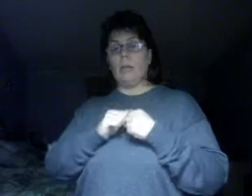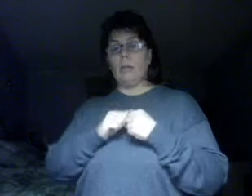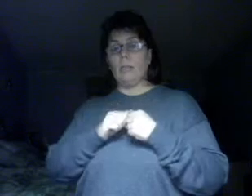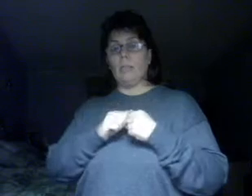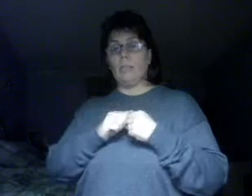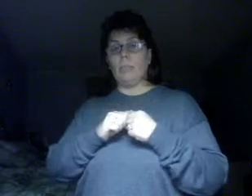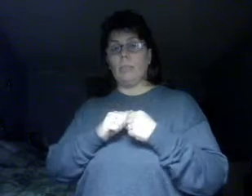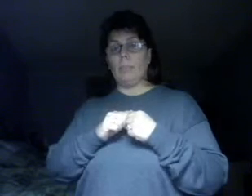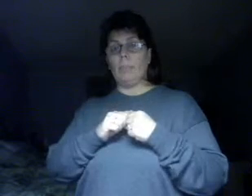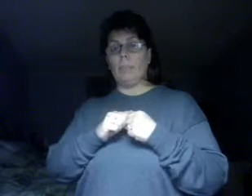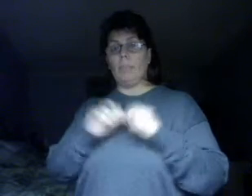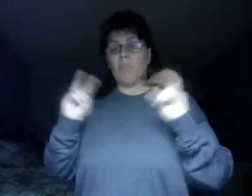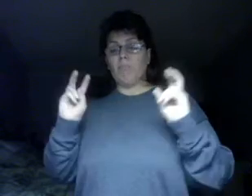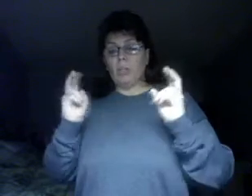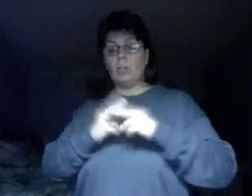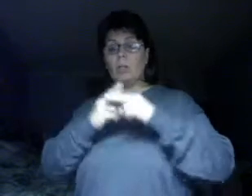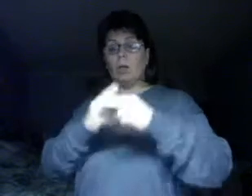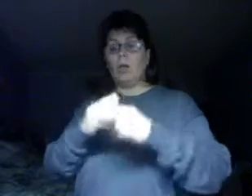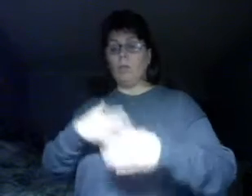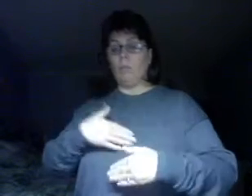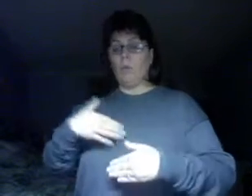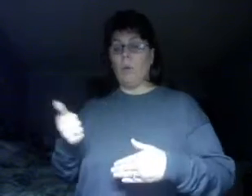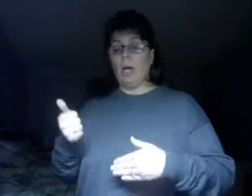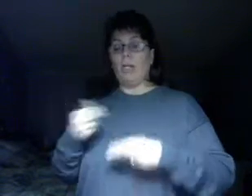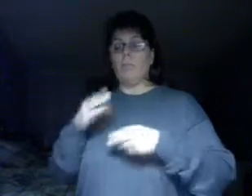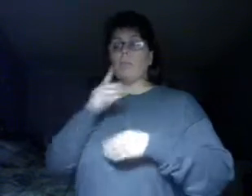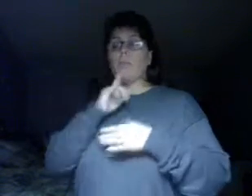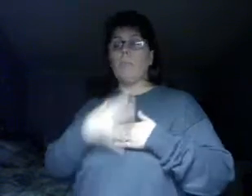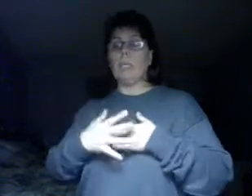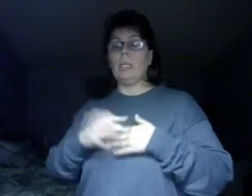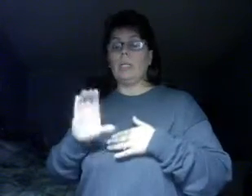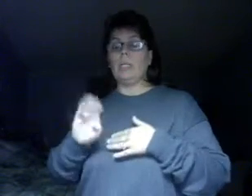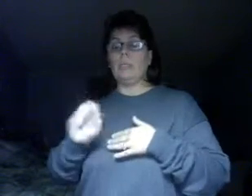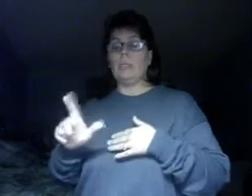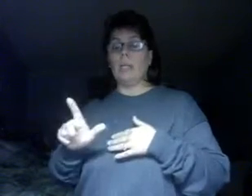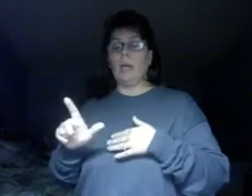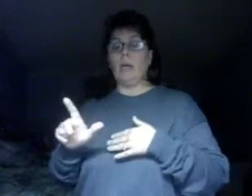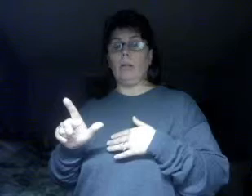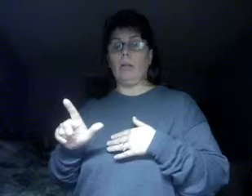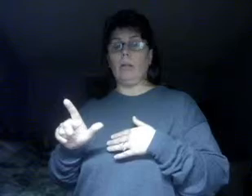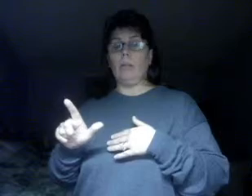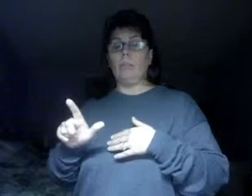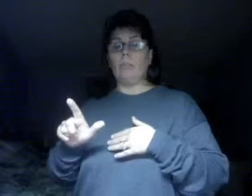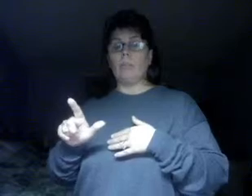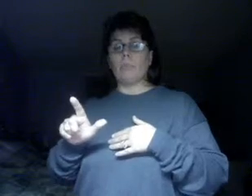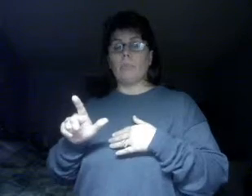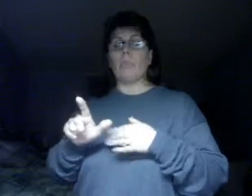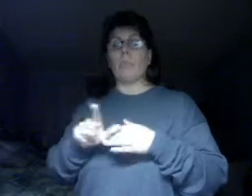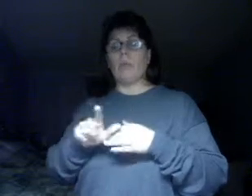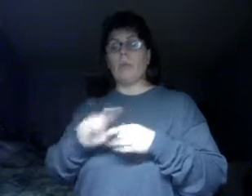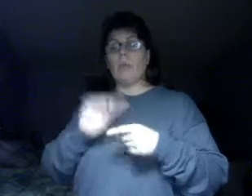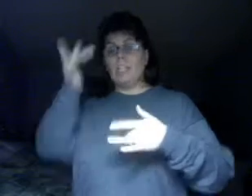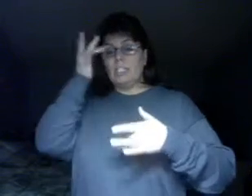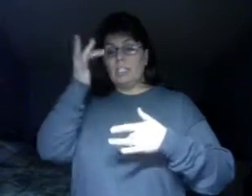a cell and attach itself to the DNA of that cell. When the cell splits in order to reproduce,